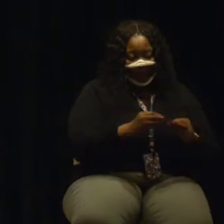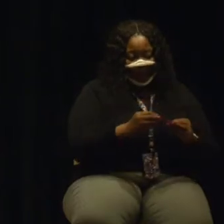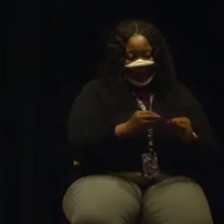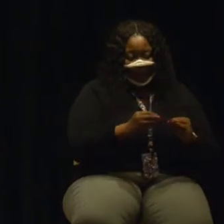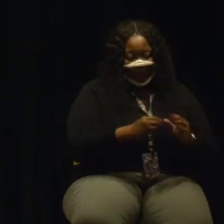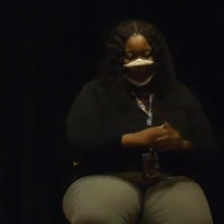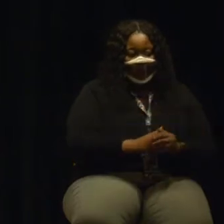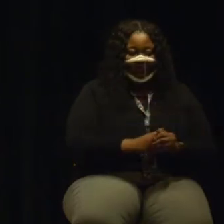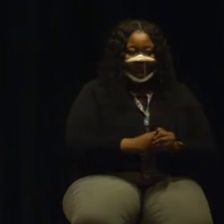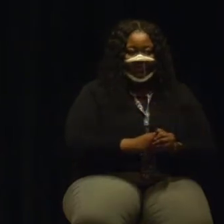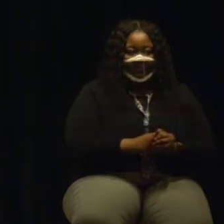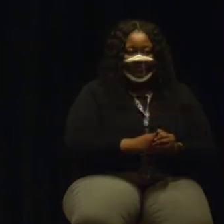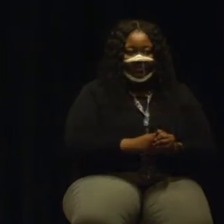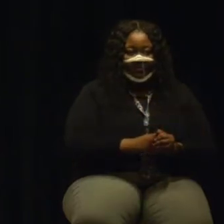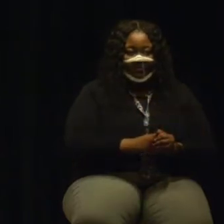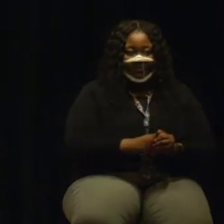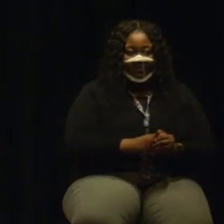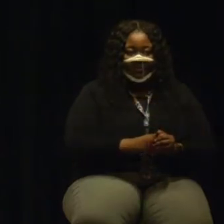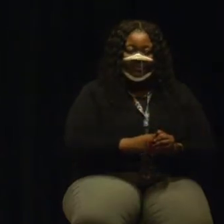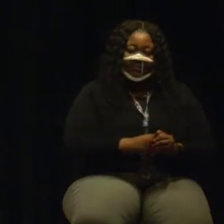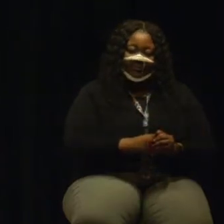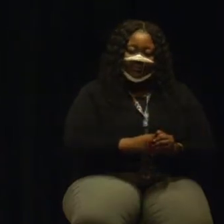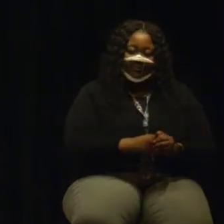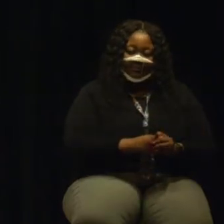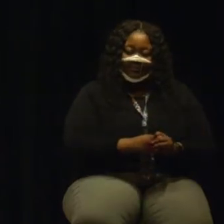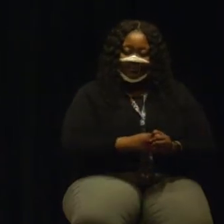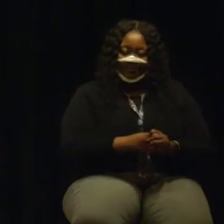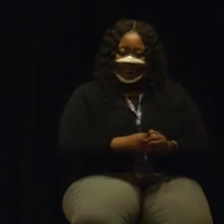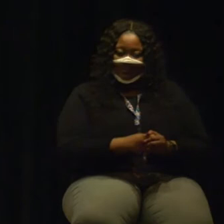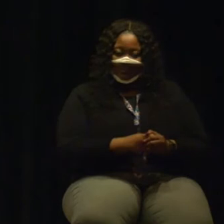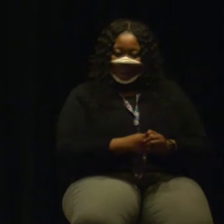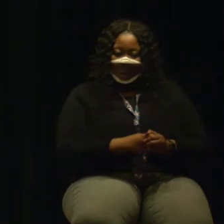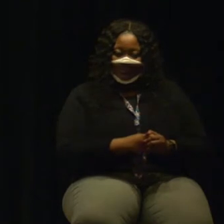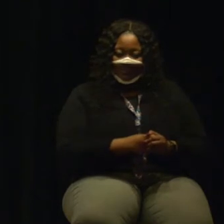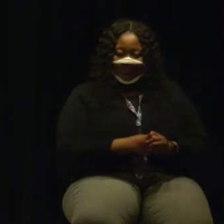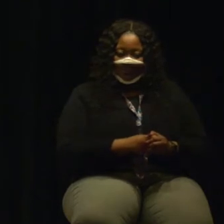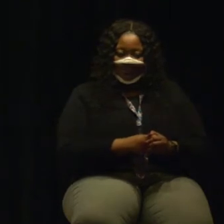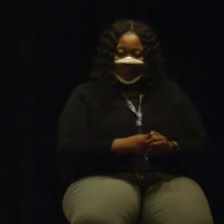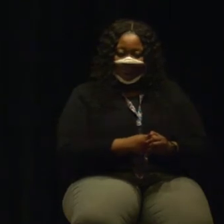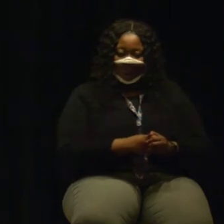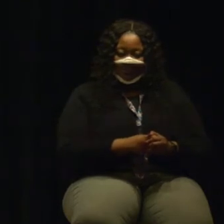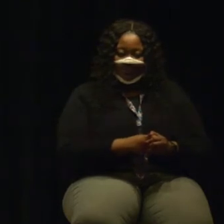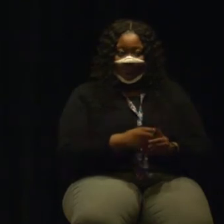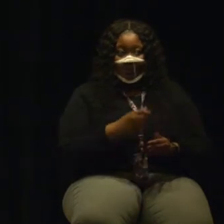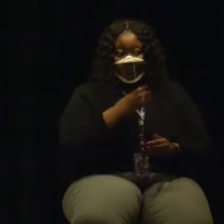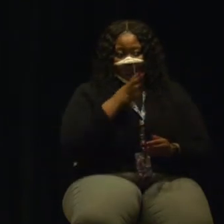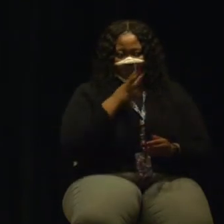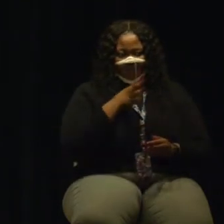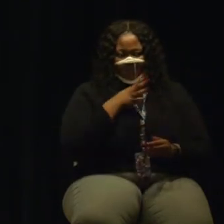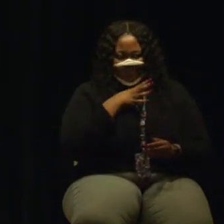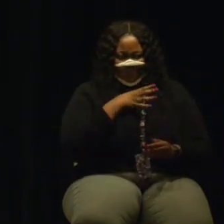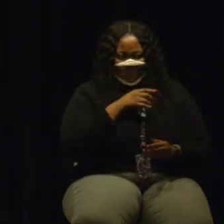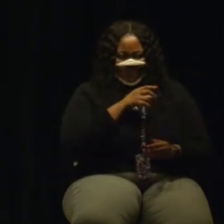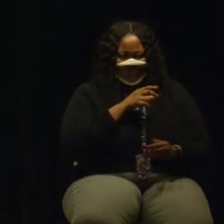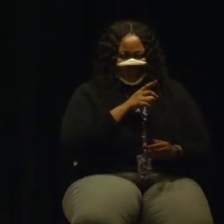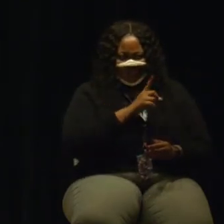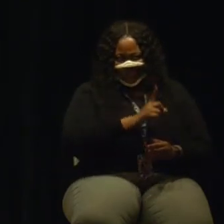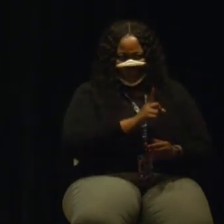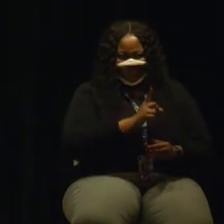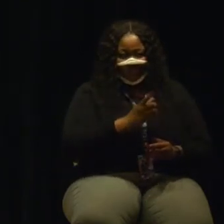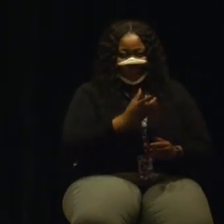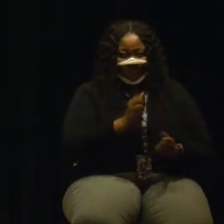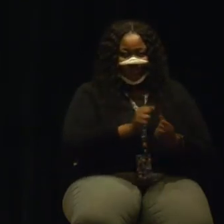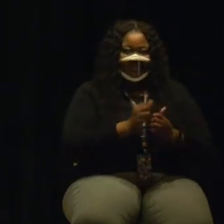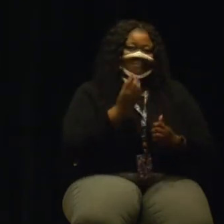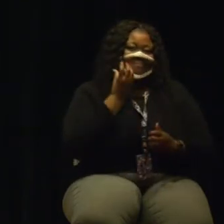this guy named CeeLo, the seal fin boy. Another, like, there was a bearded woman. It was like one of those spaces, and then Jack Johnson's in